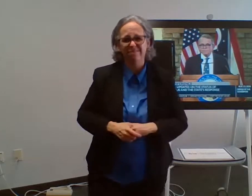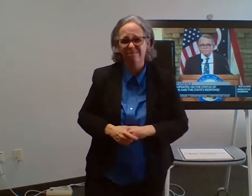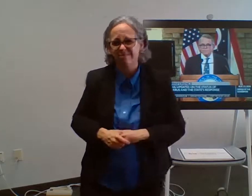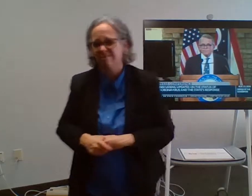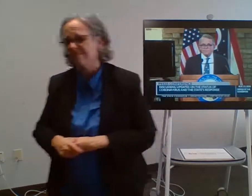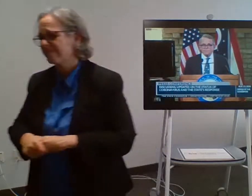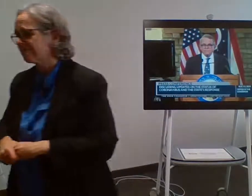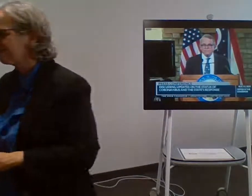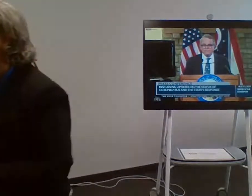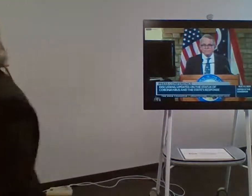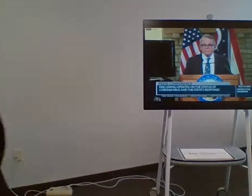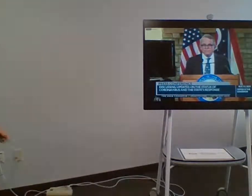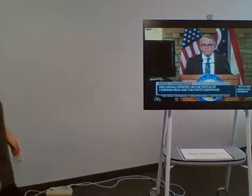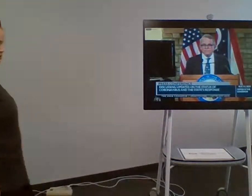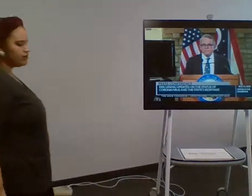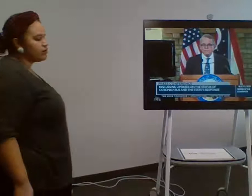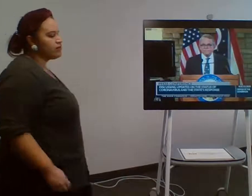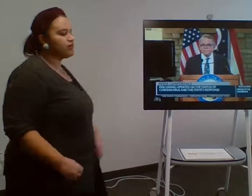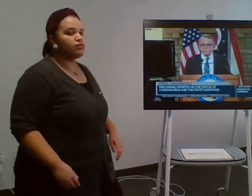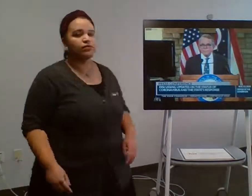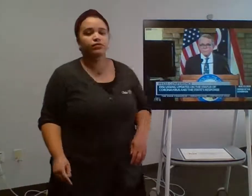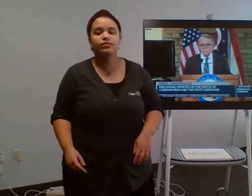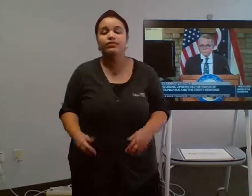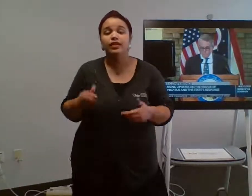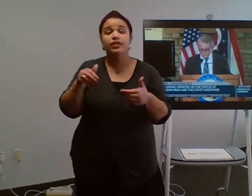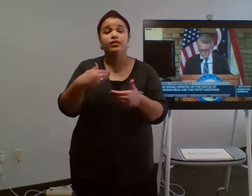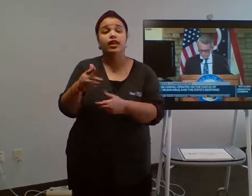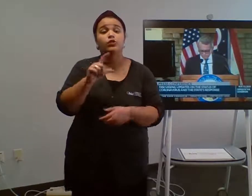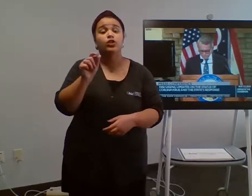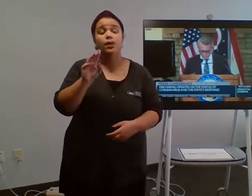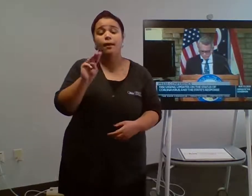Governor, your next question is from Max Philby at the Columbus Dispatch.